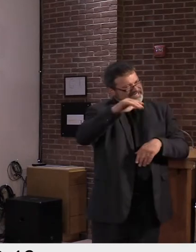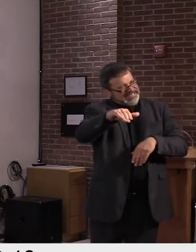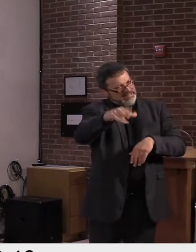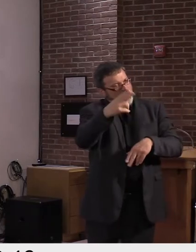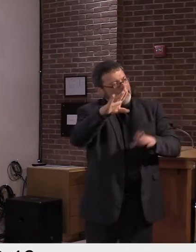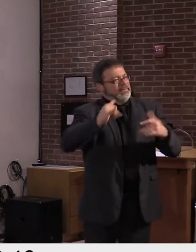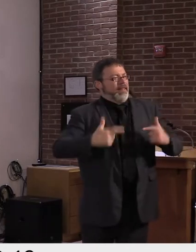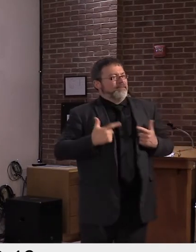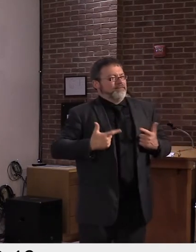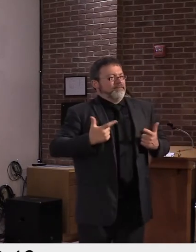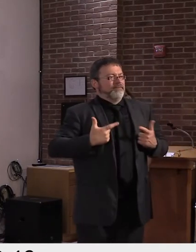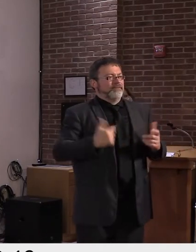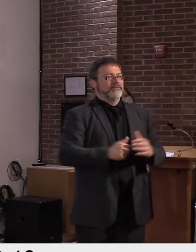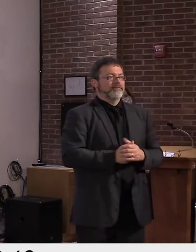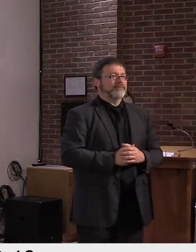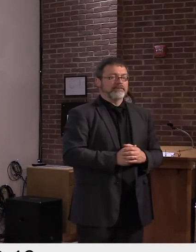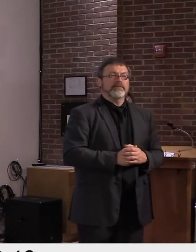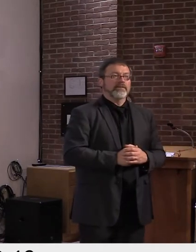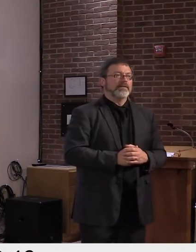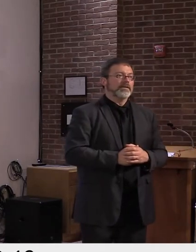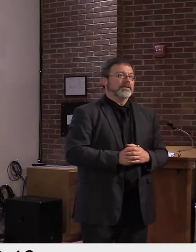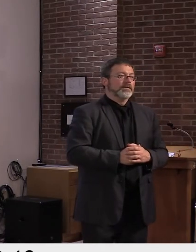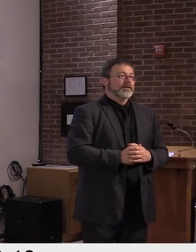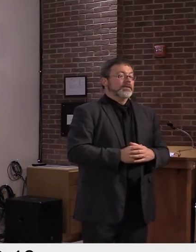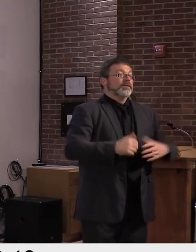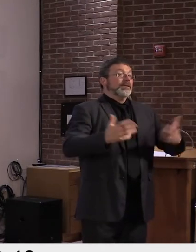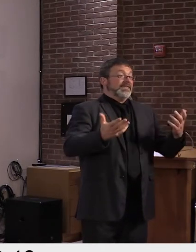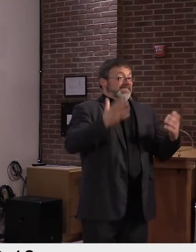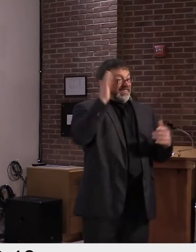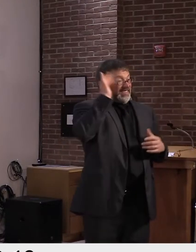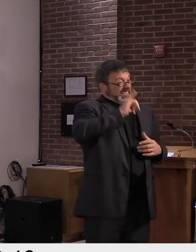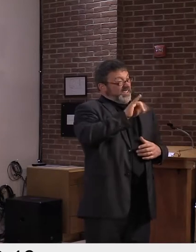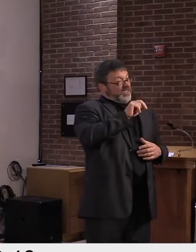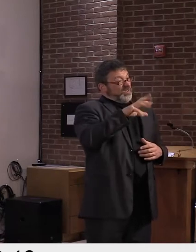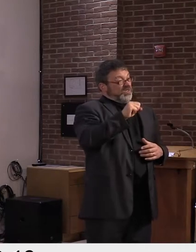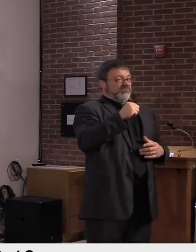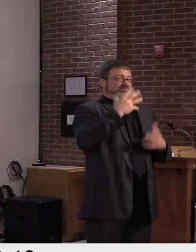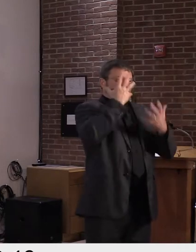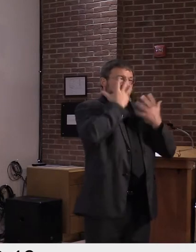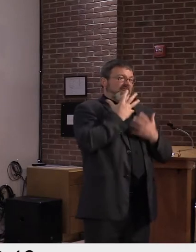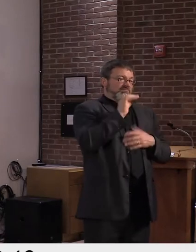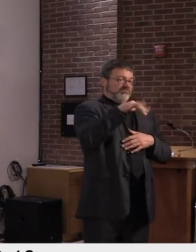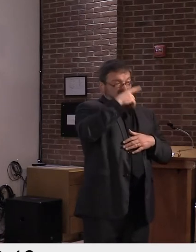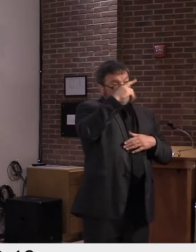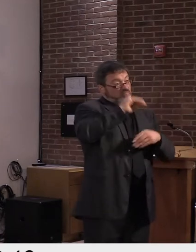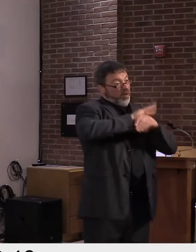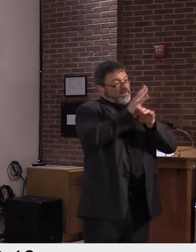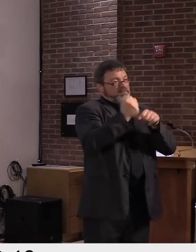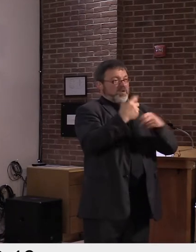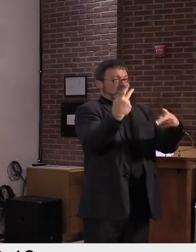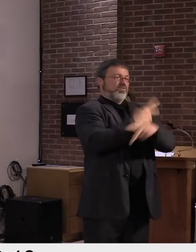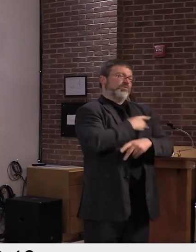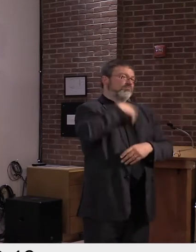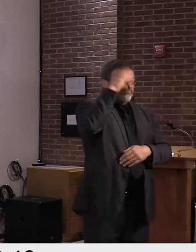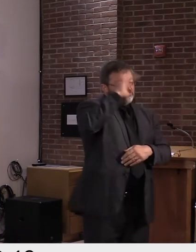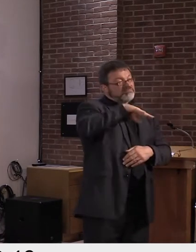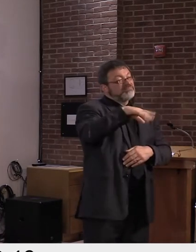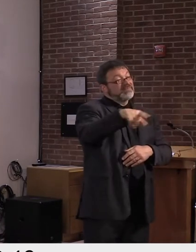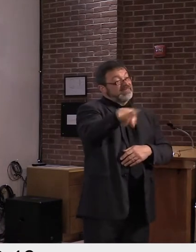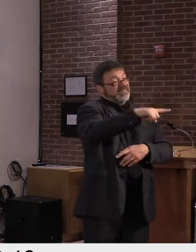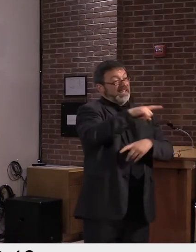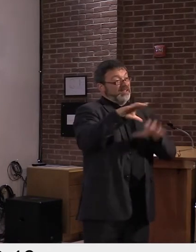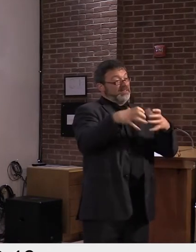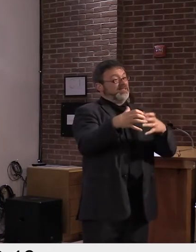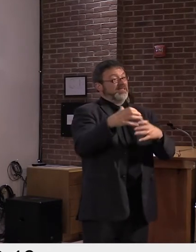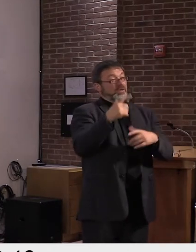least put into play that would allow people to have some modicum of safety during this process. We're going to be watching